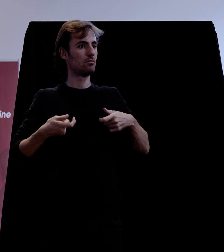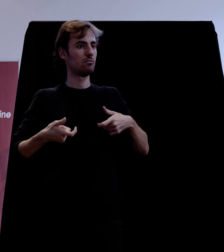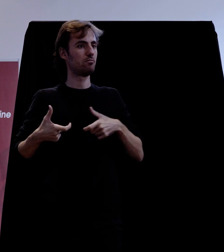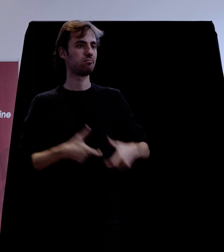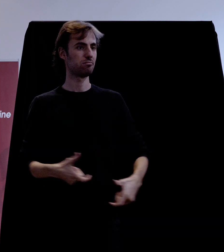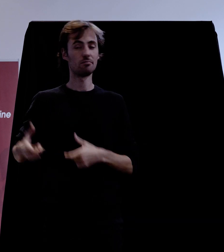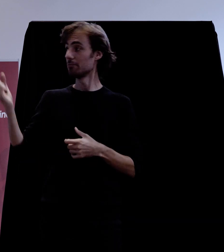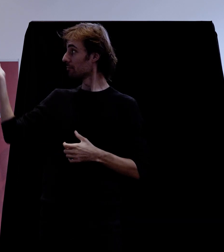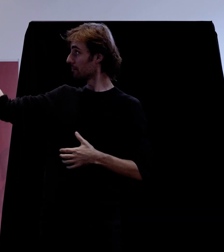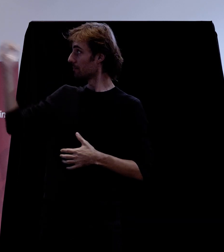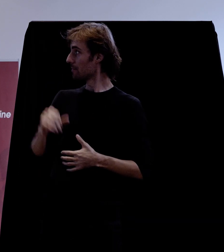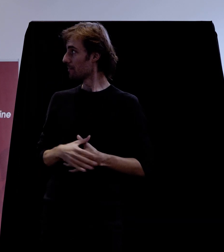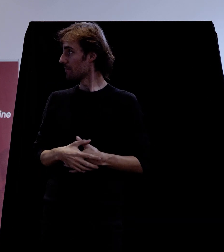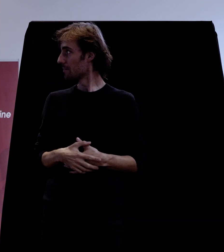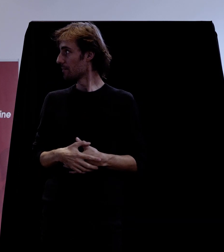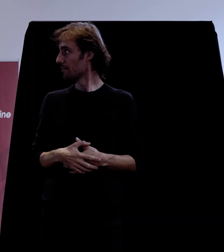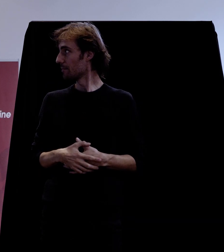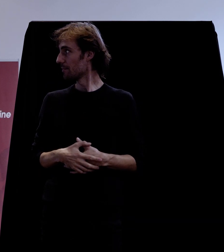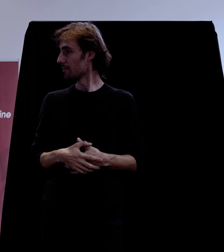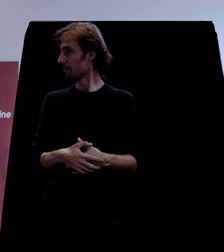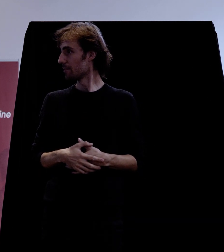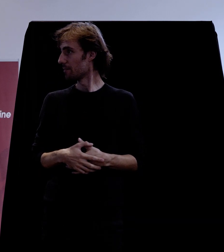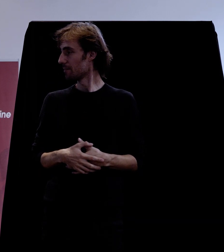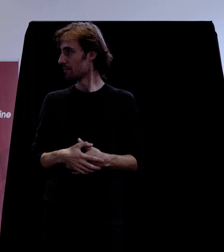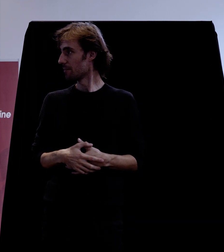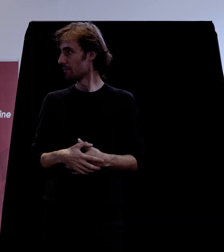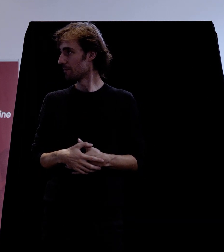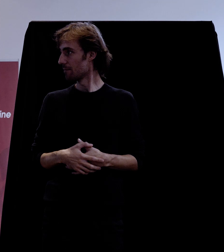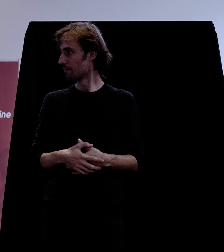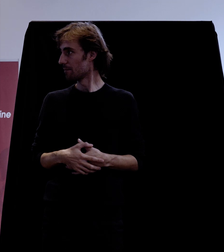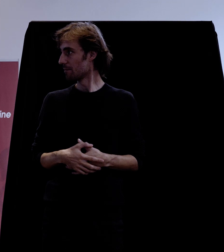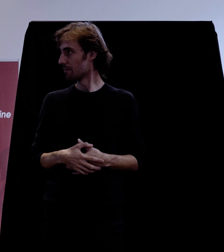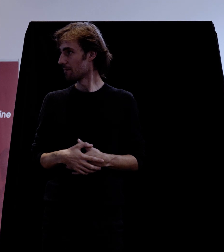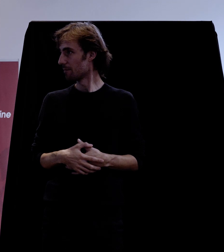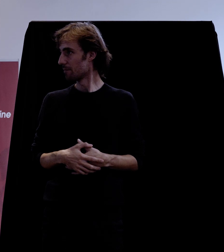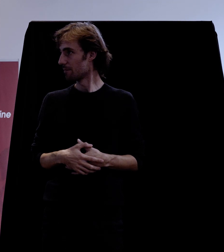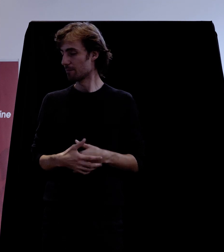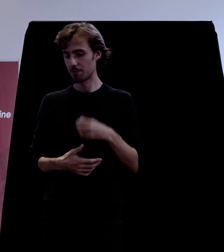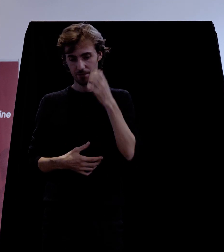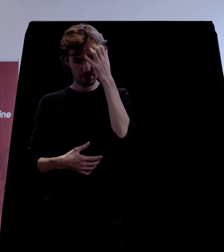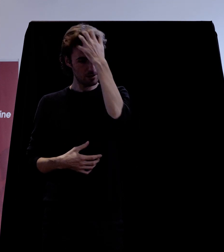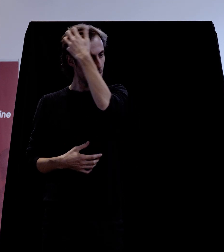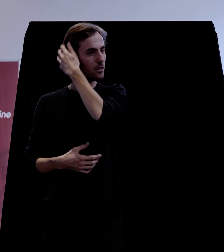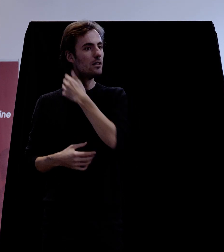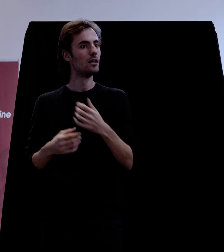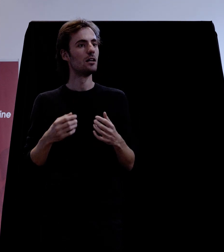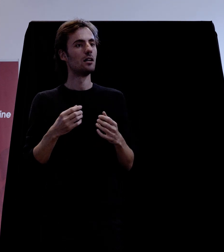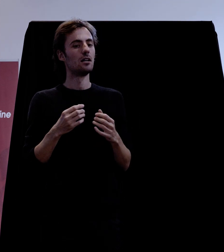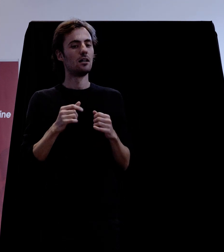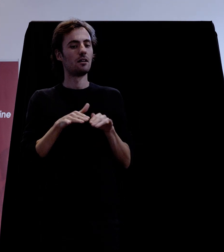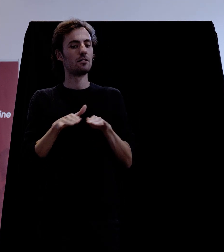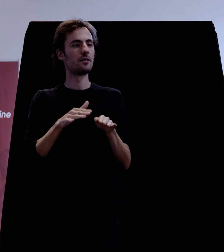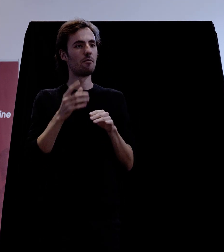that when their sensory systems are upset and not processing properly, they can